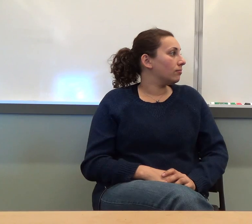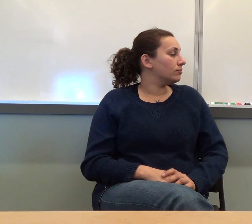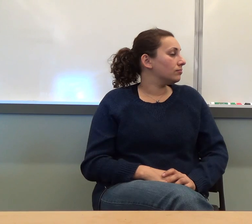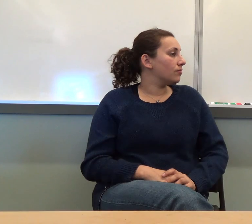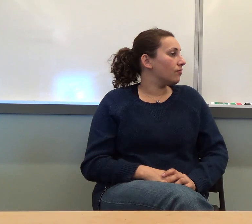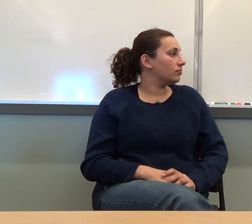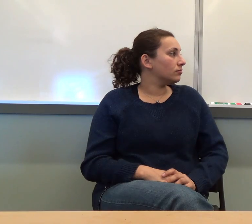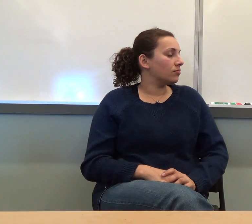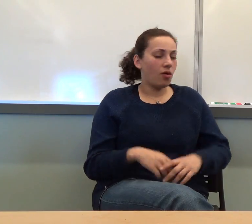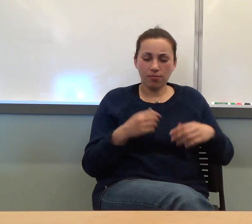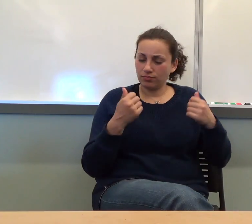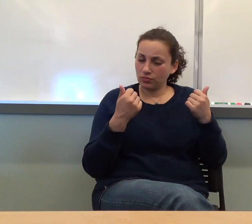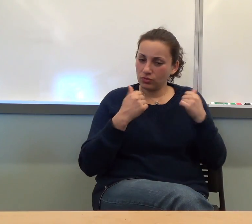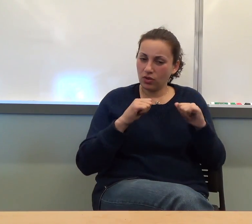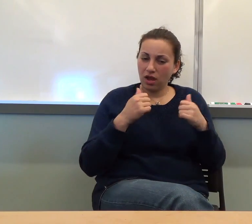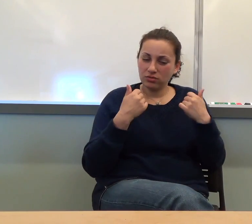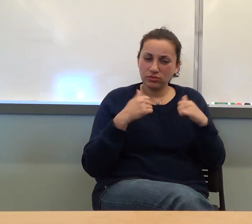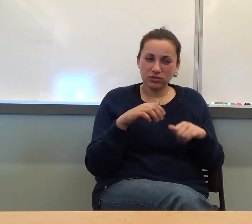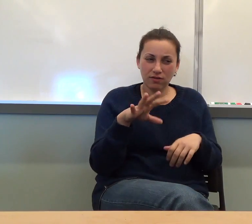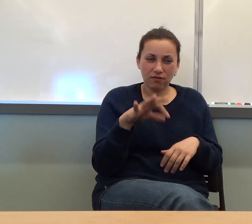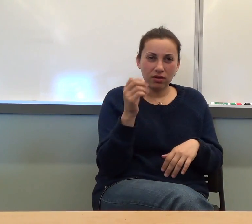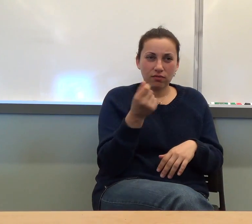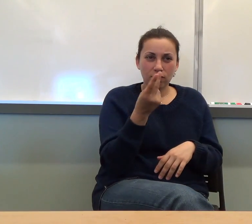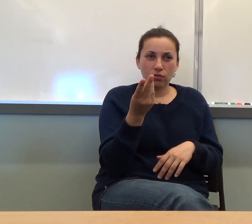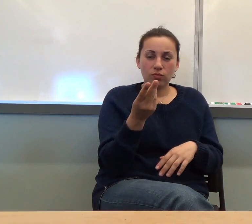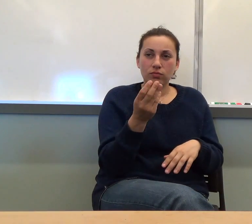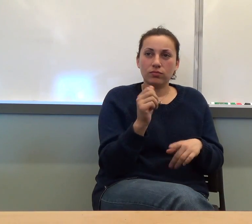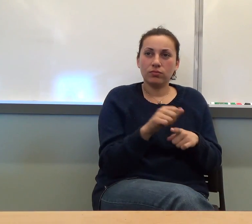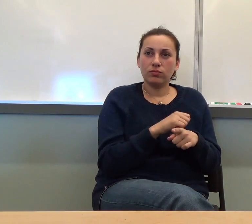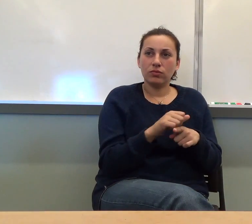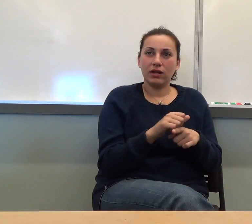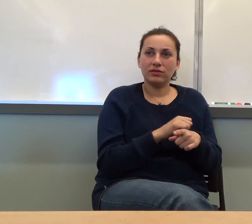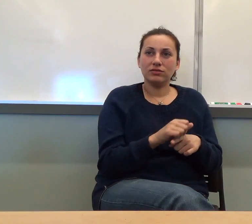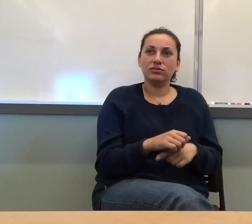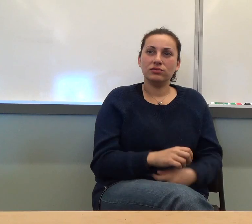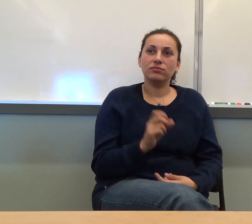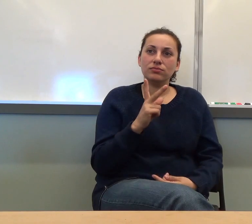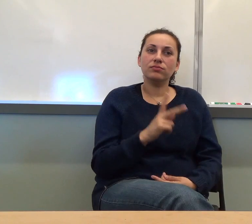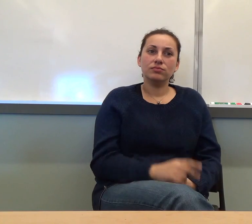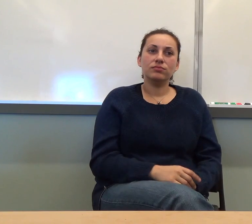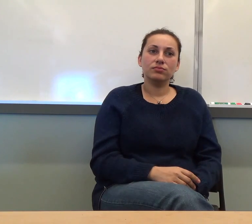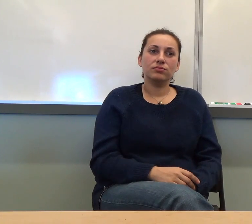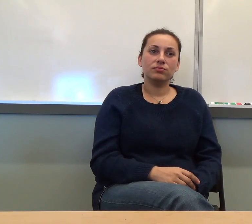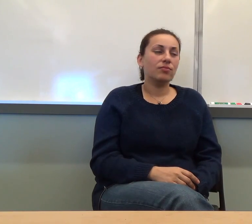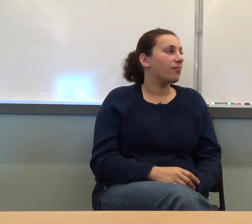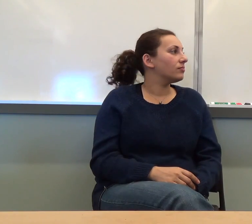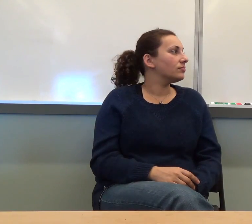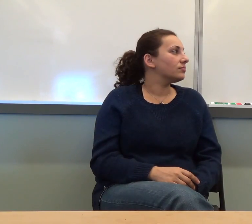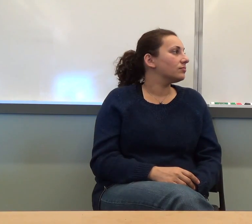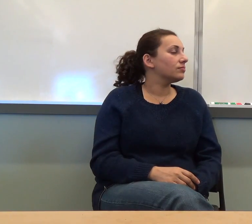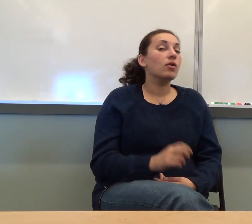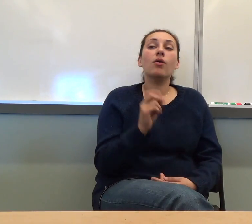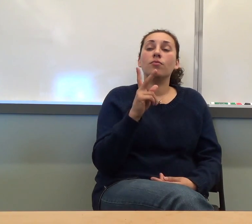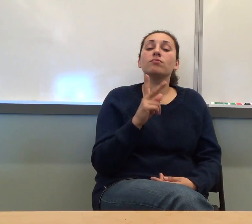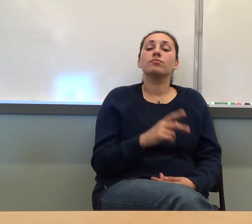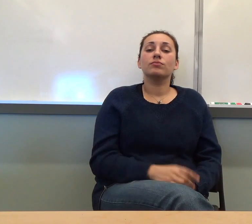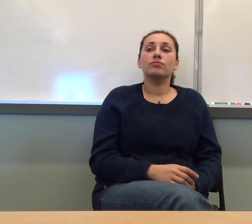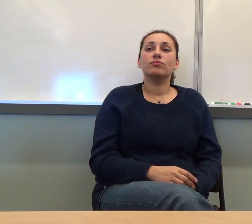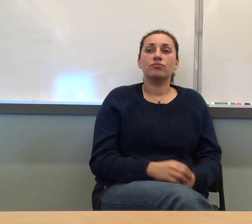Just trying to find some problems here. They're doing an awful lot of talking with this one. Oh, all right, let's do this. A